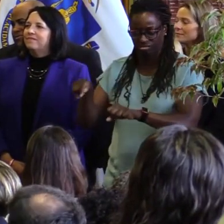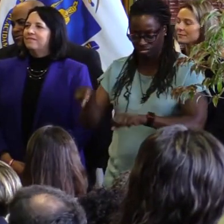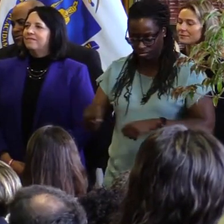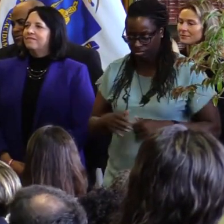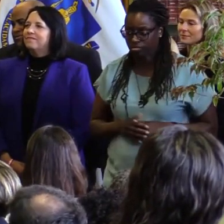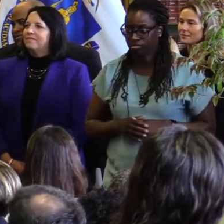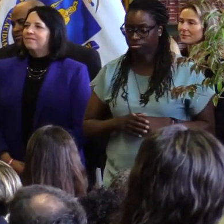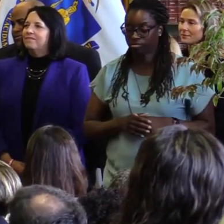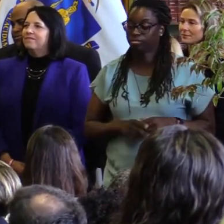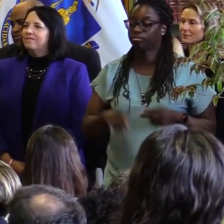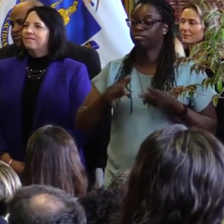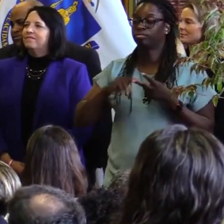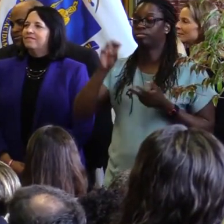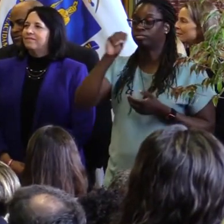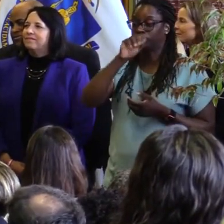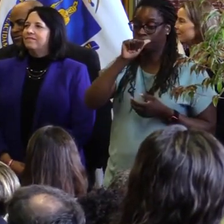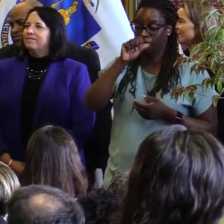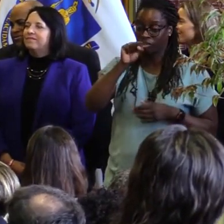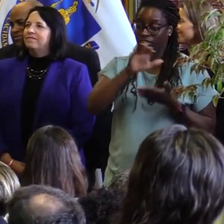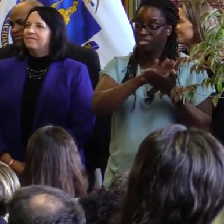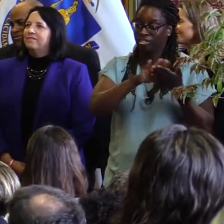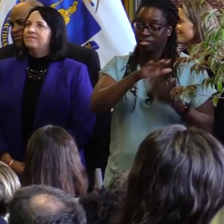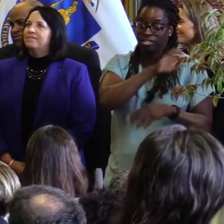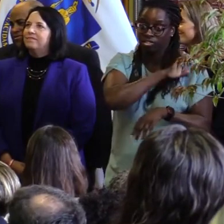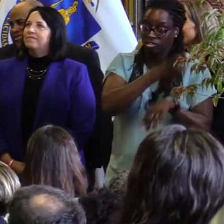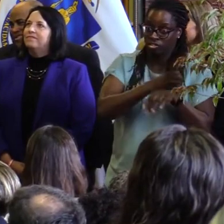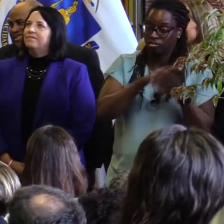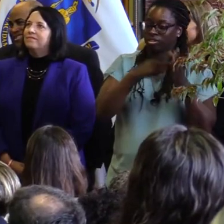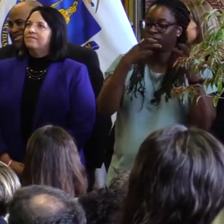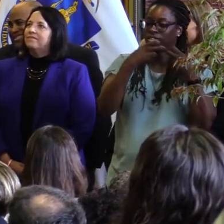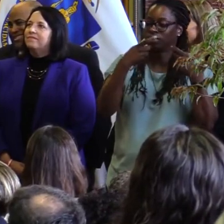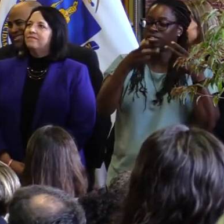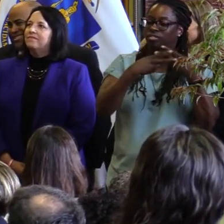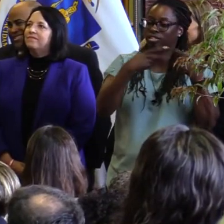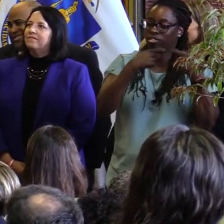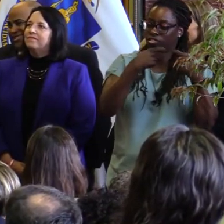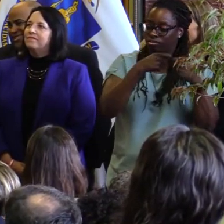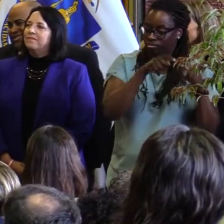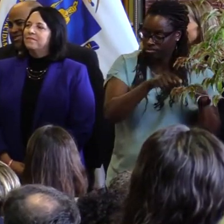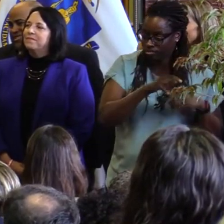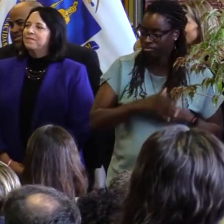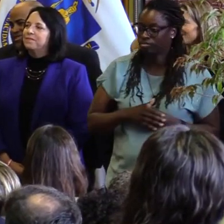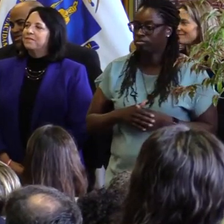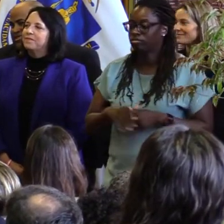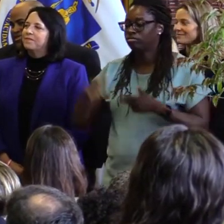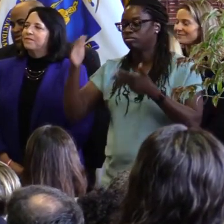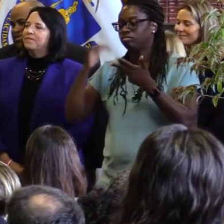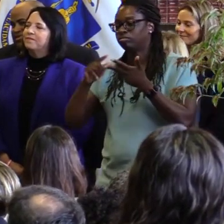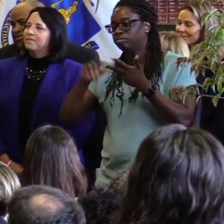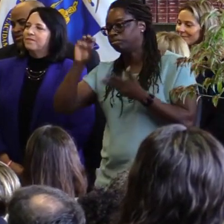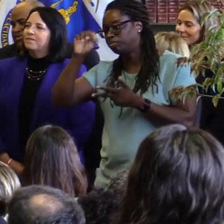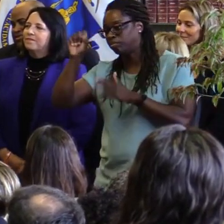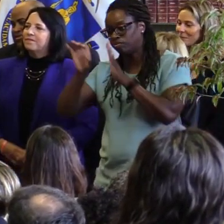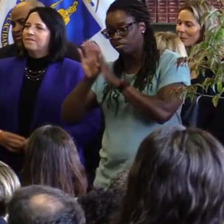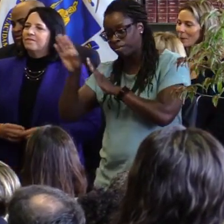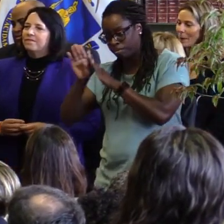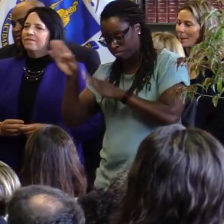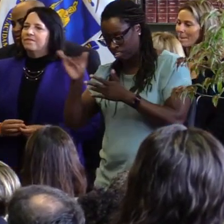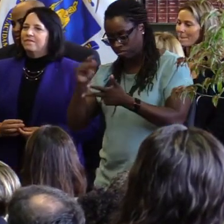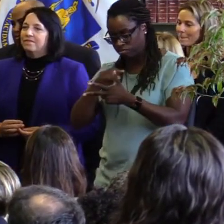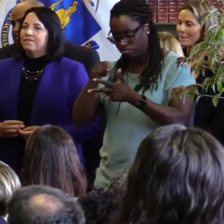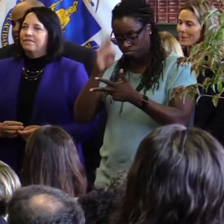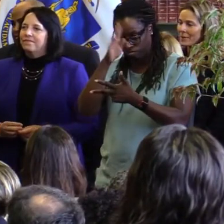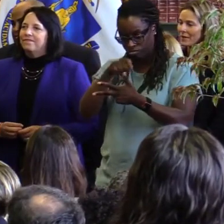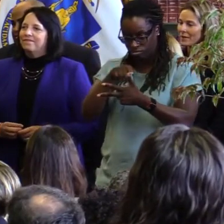Mass Development, the state's development finance agency. And this means we're going to be able to really hit the ground running, which